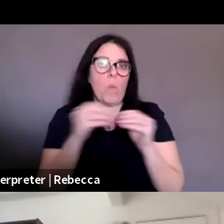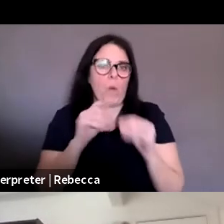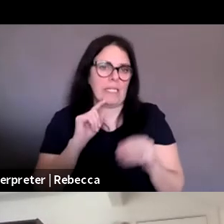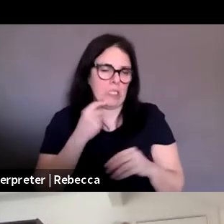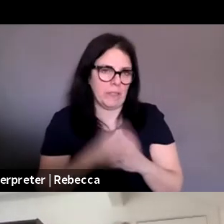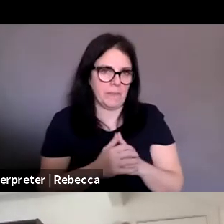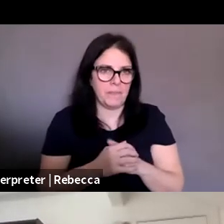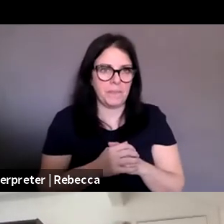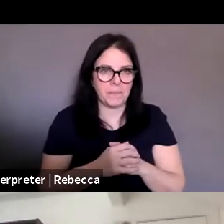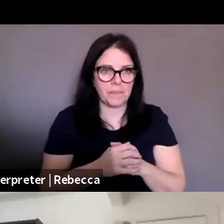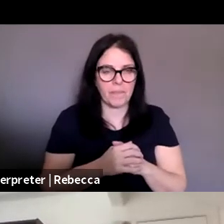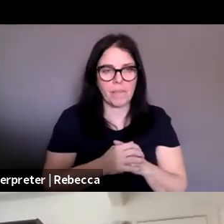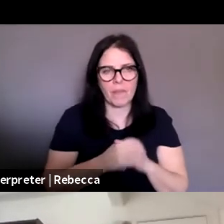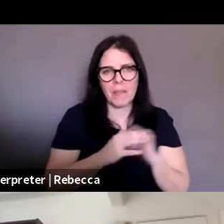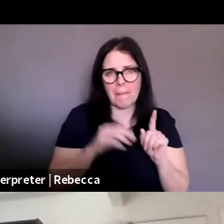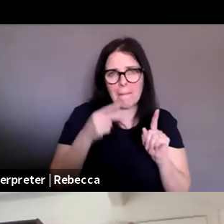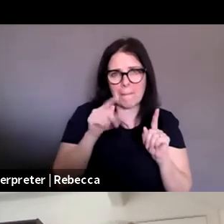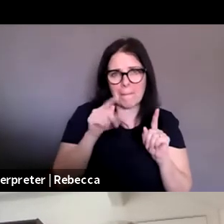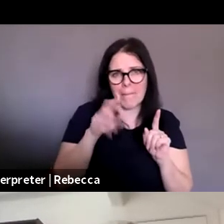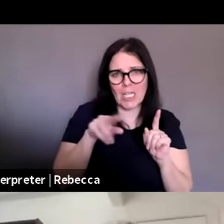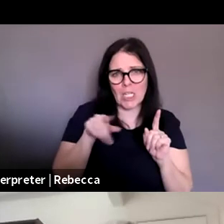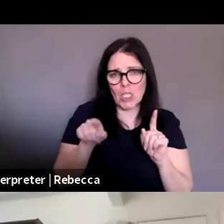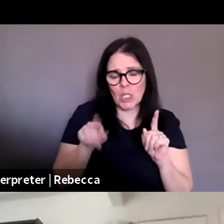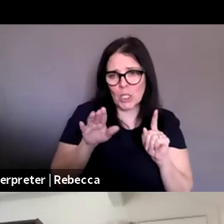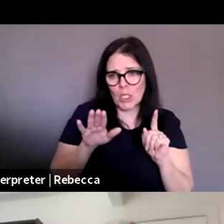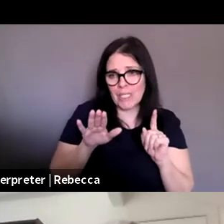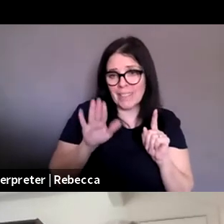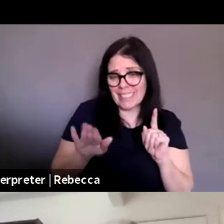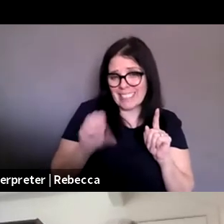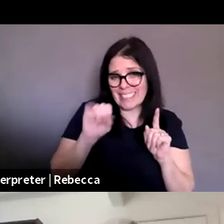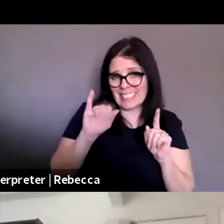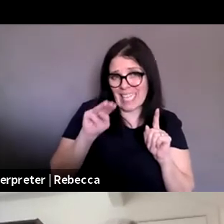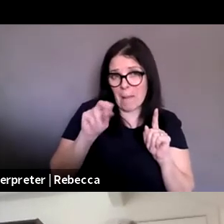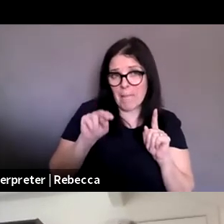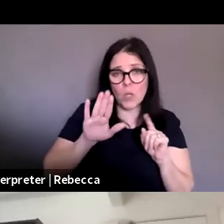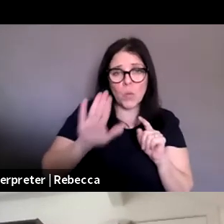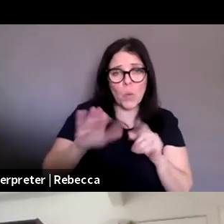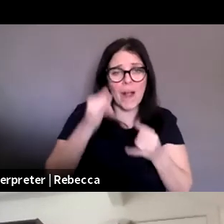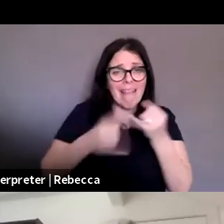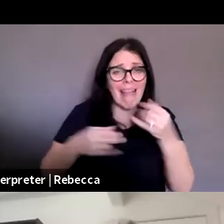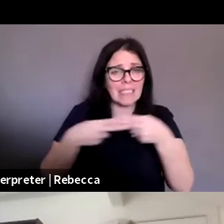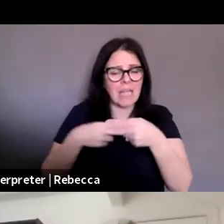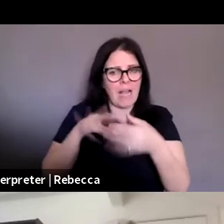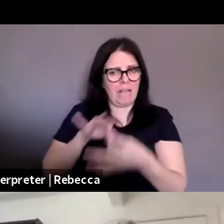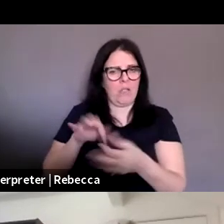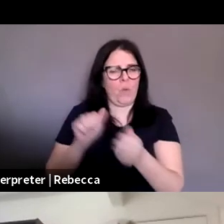Simon, I might have rushed you a bit on your last slide about children's voices. And